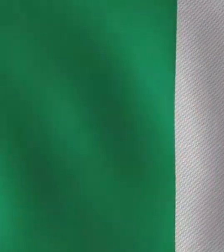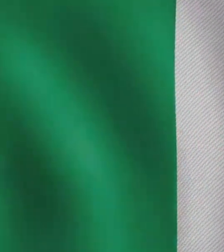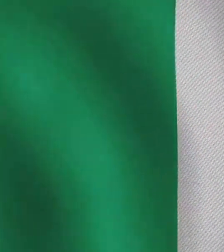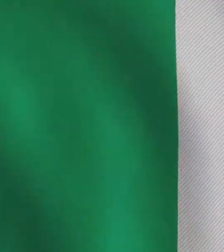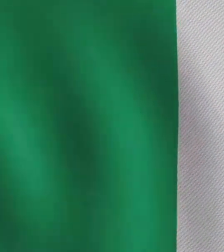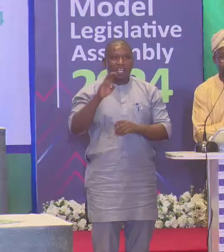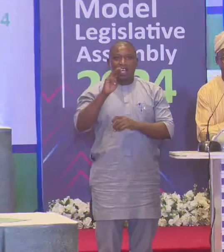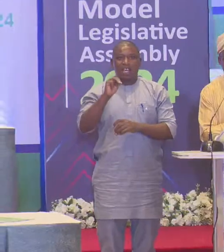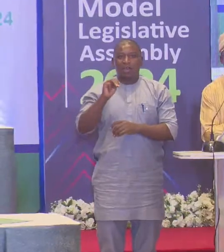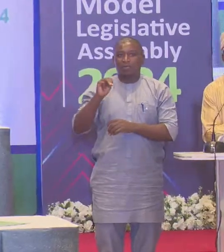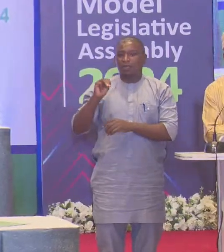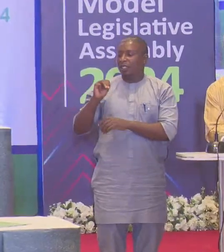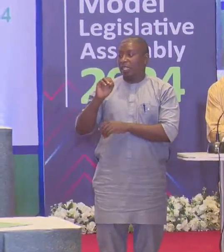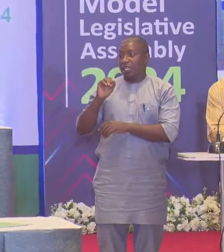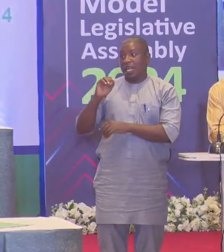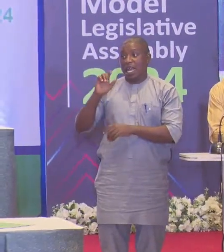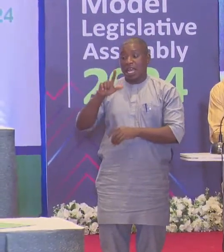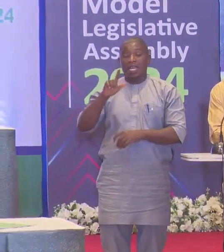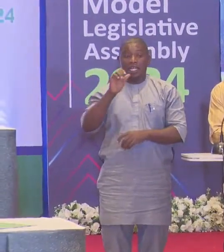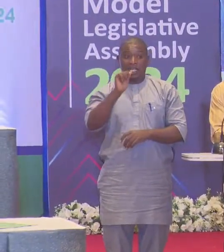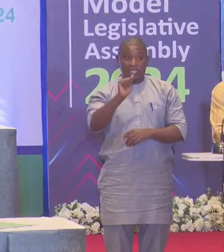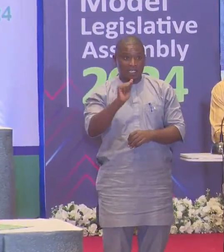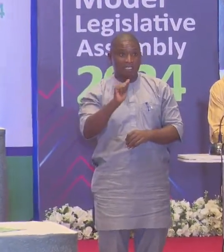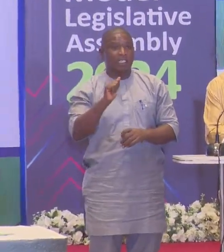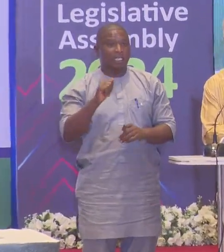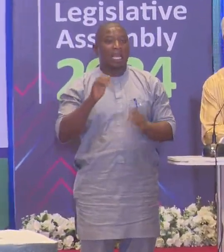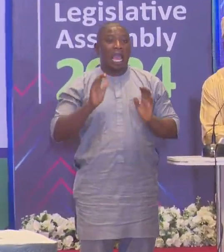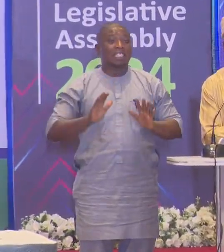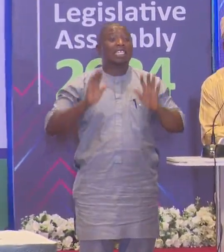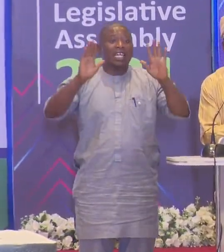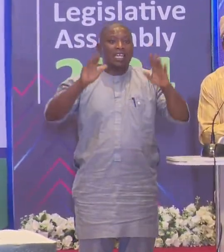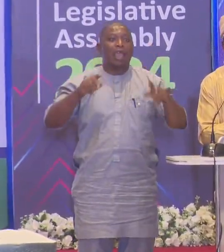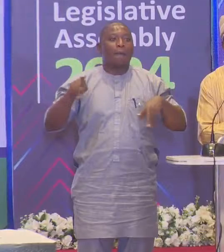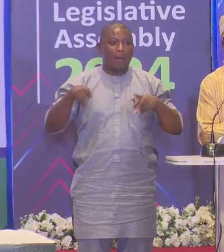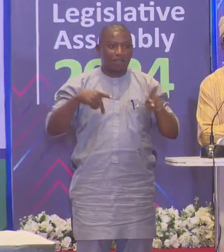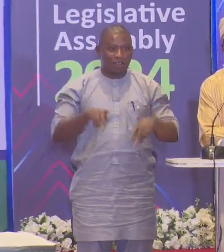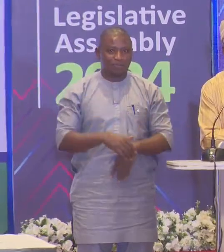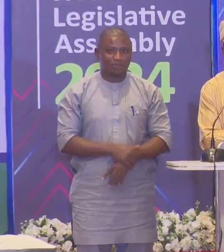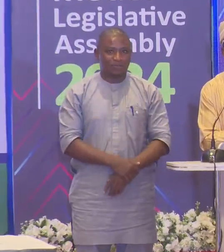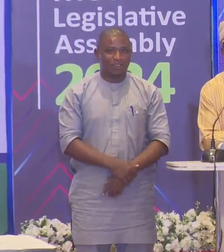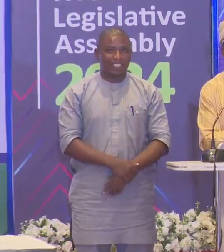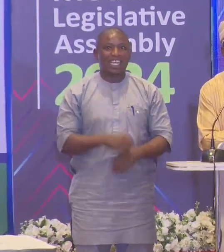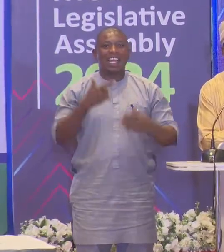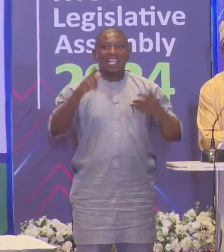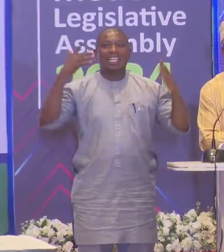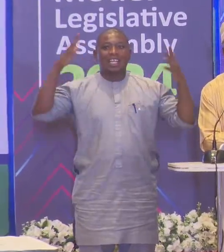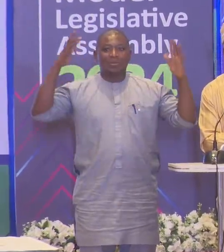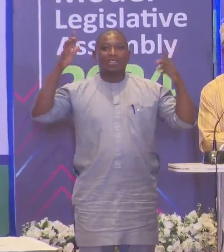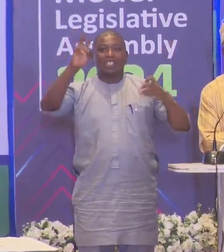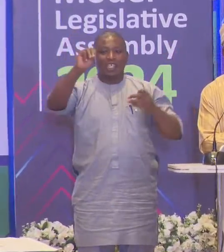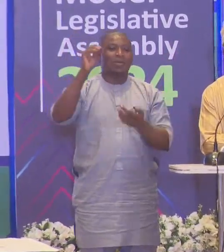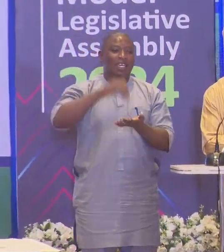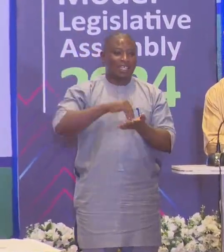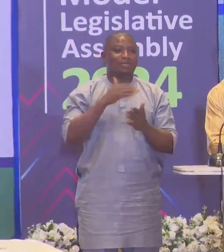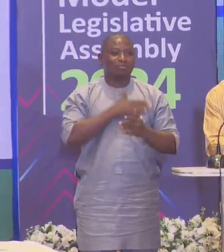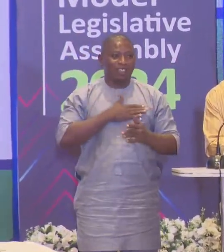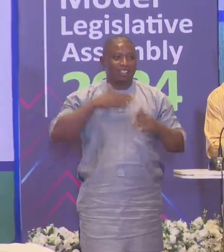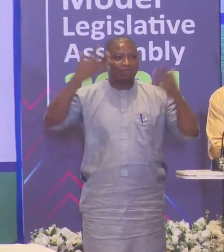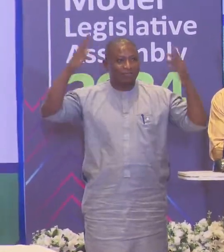LIP cohort for the Mock Legislative Assembly excellently performed. Let's appreciate them again, please.